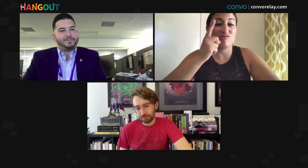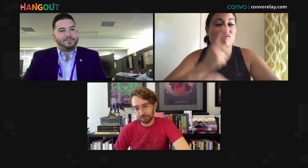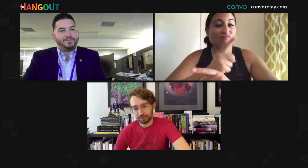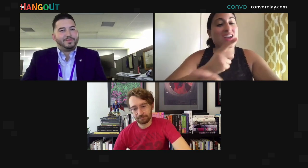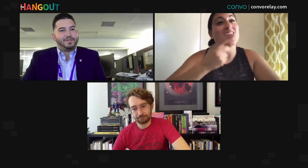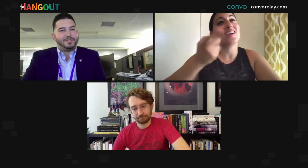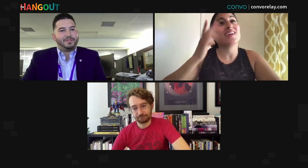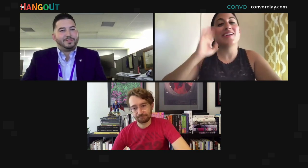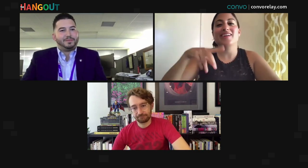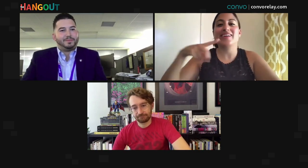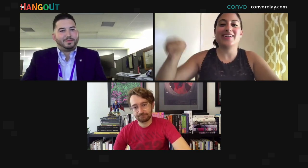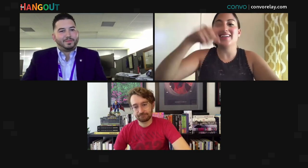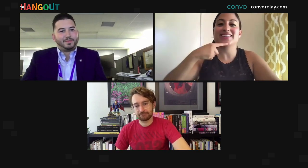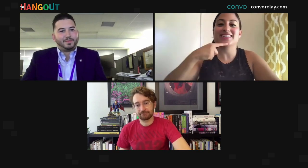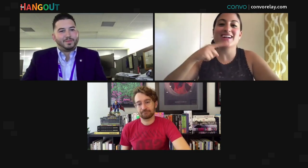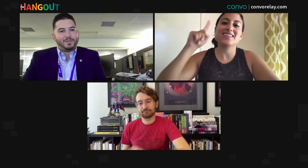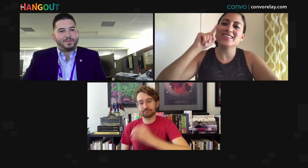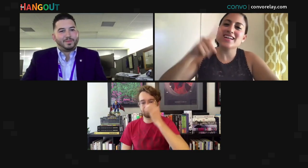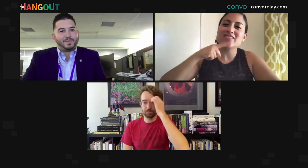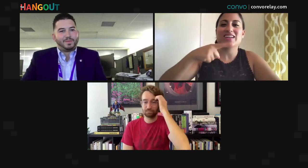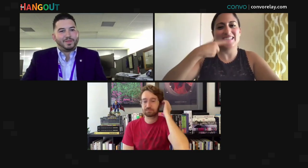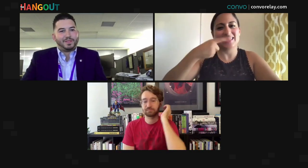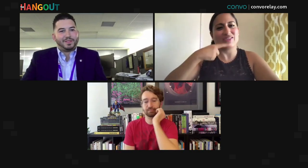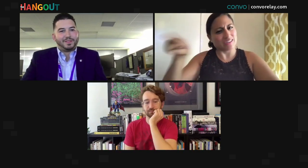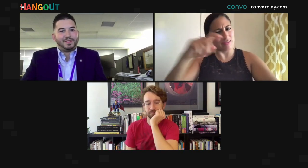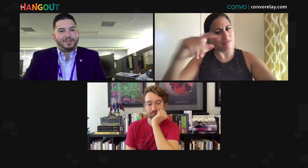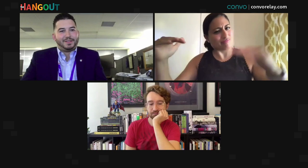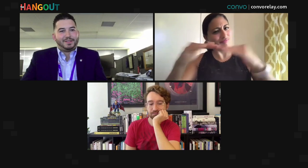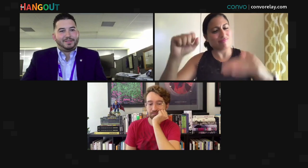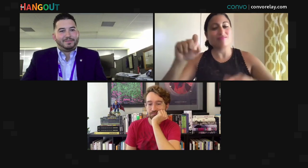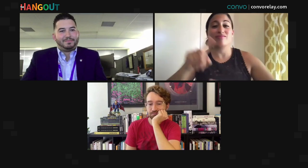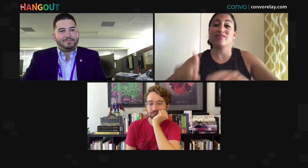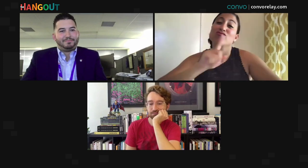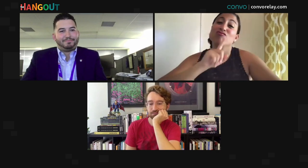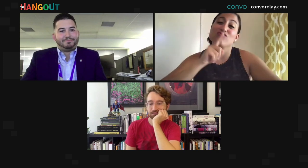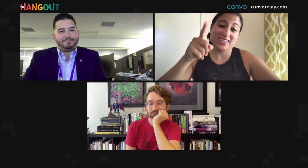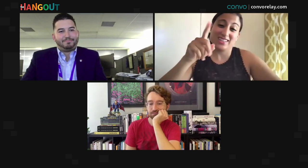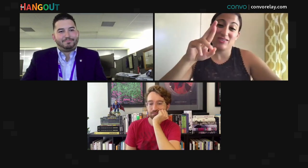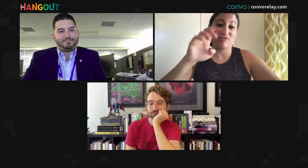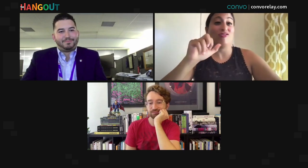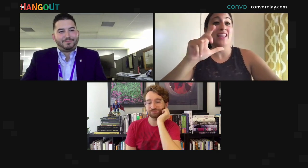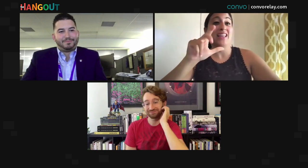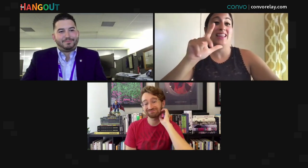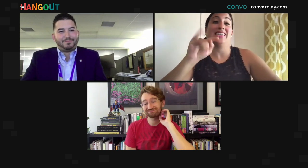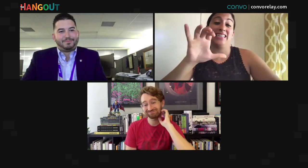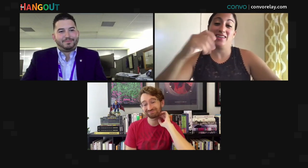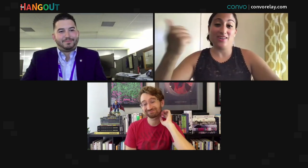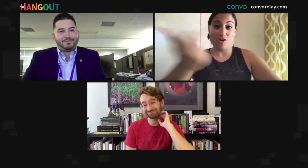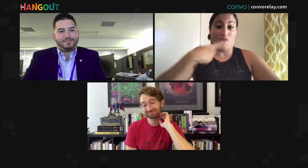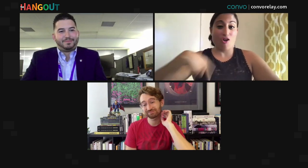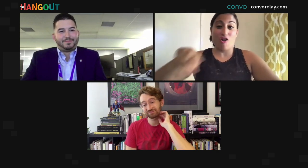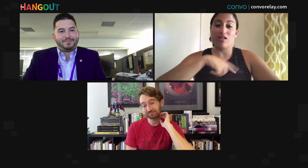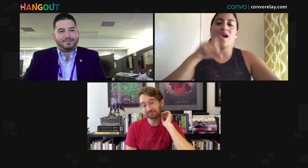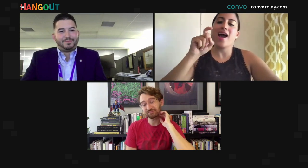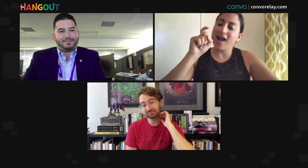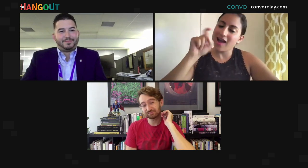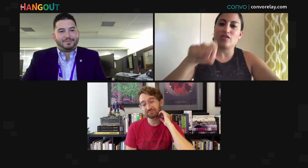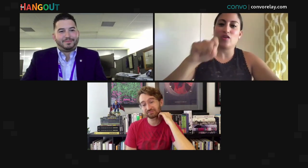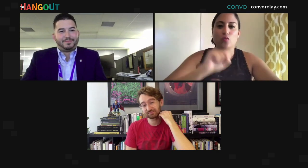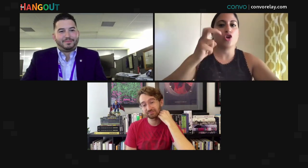This is Shiran speaking. That's spot on. People think, you know, deafness and